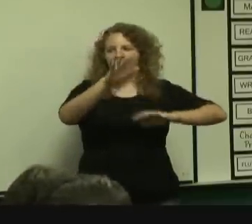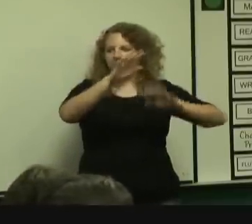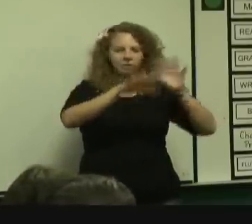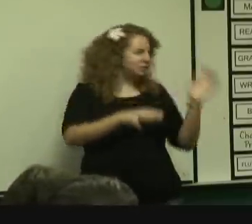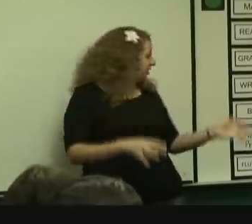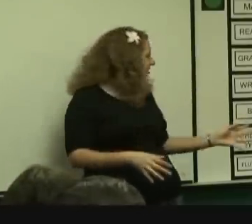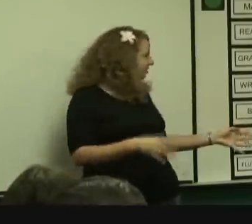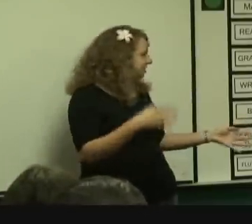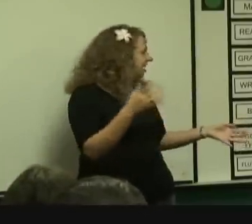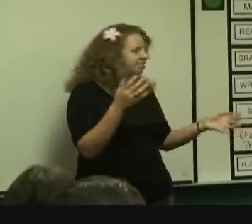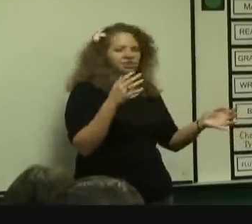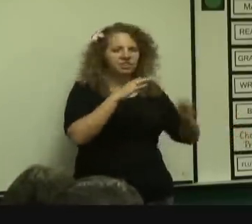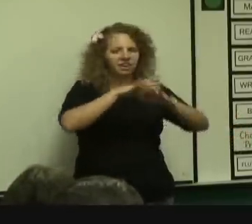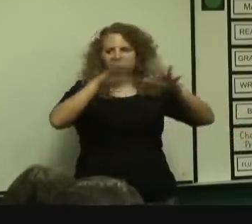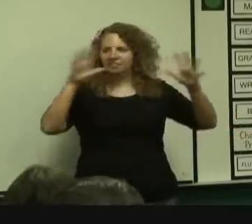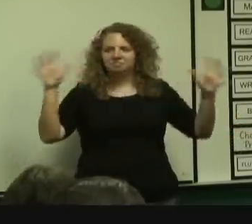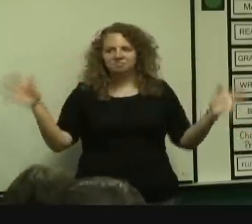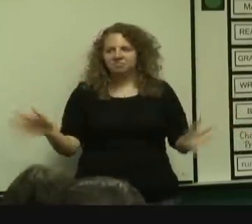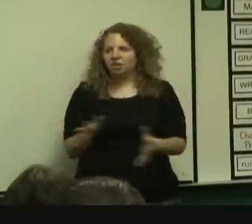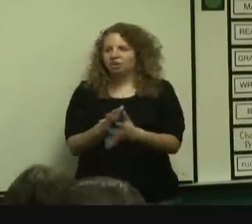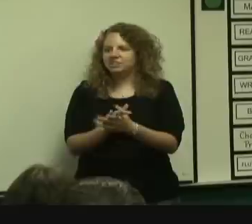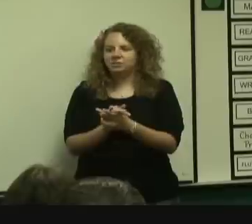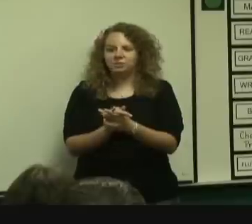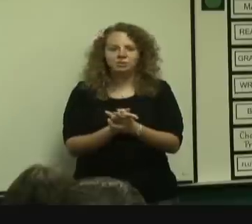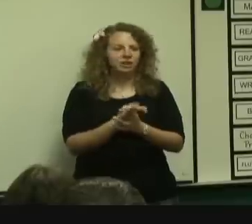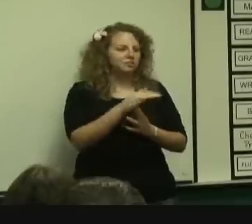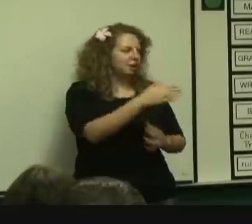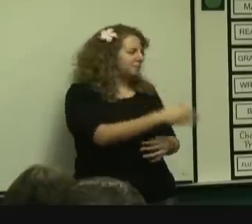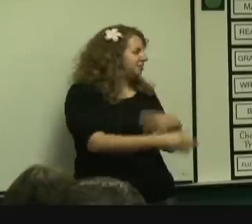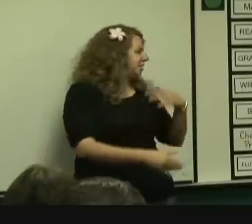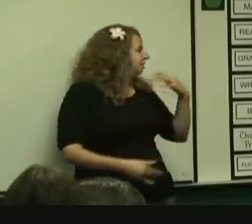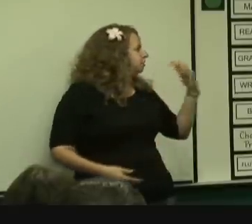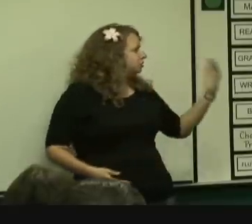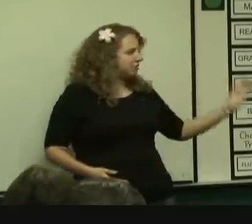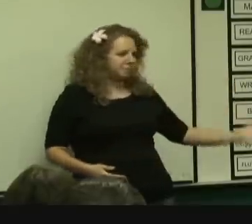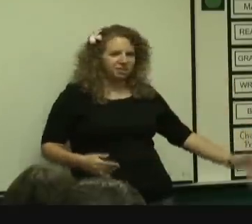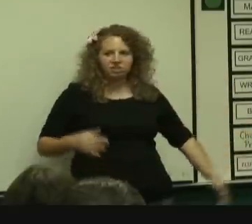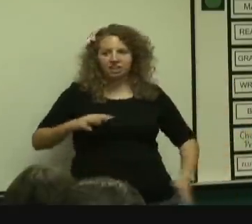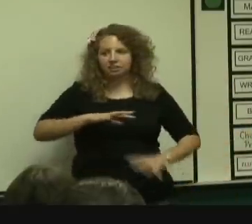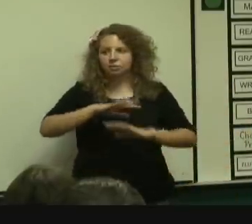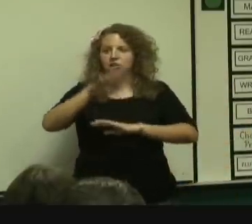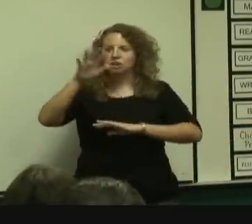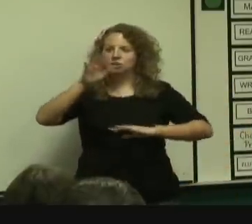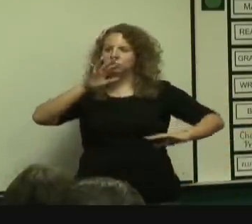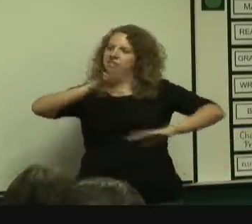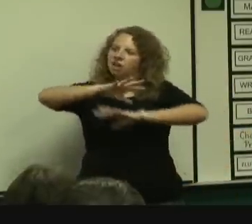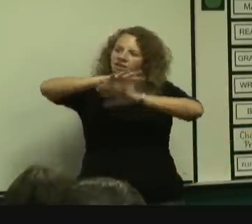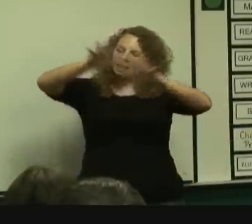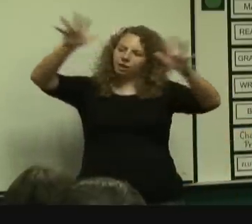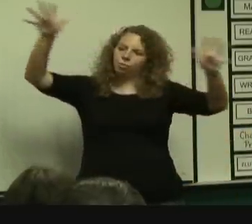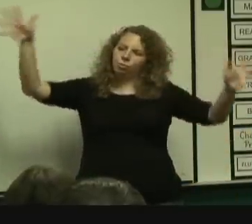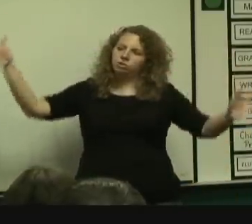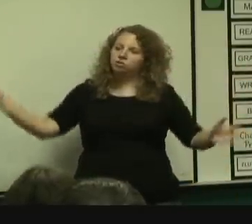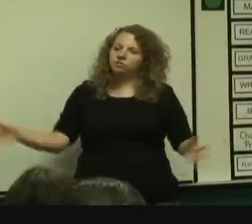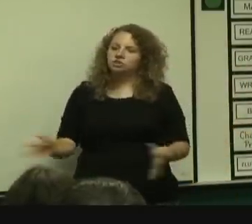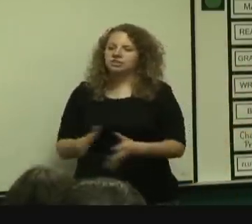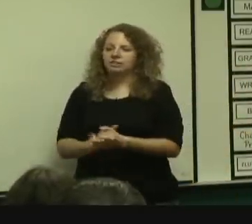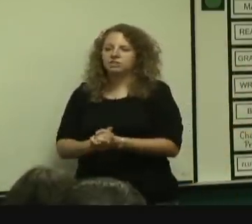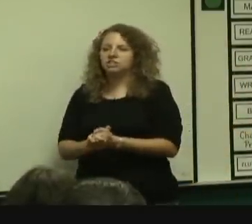have British Sign Language, yeah, there's like all different ones, have Japanese Sign Language and Spanish Sign Language, so it's not like one universal language,